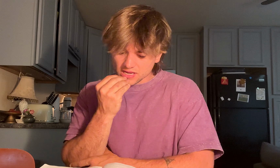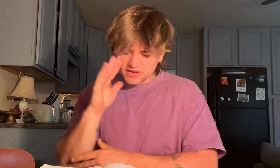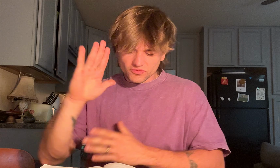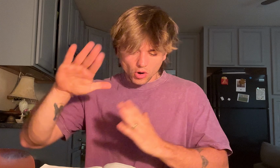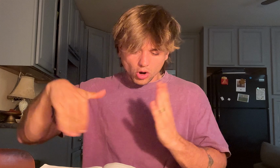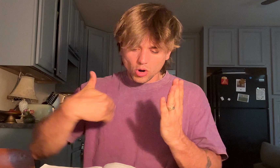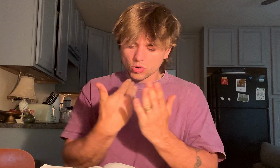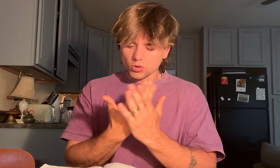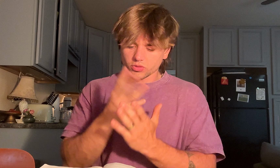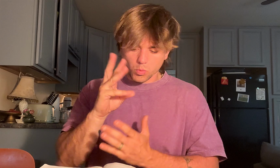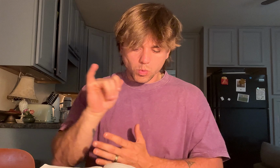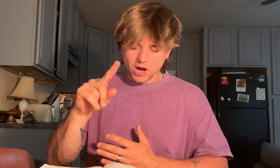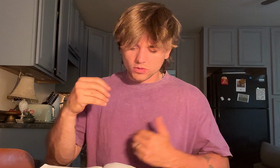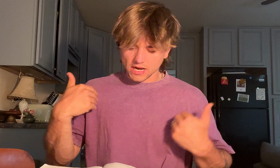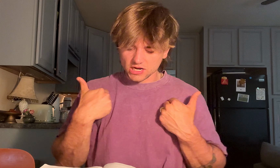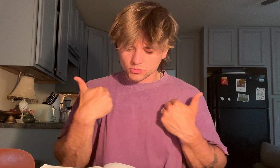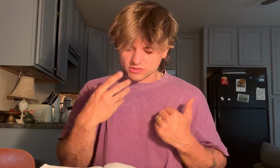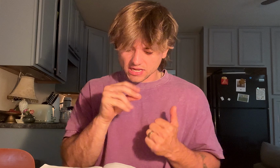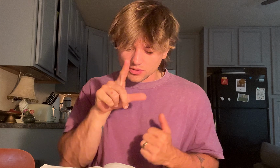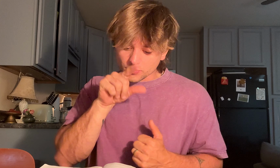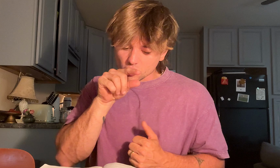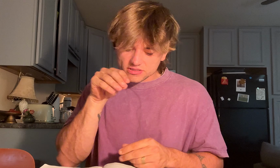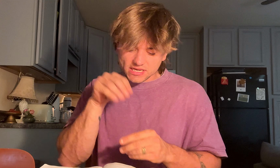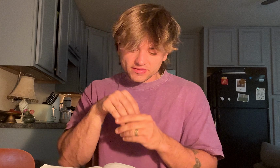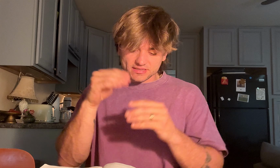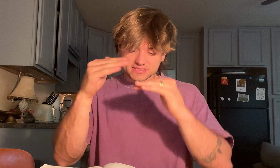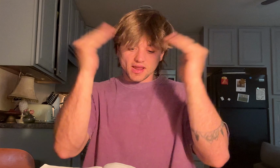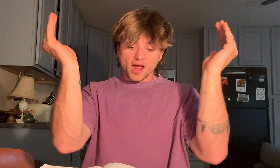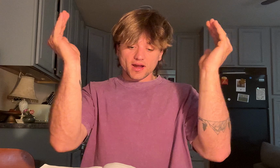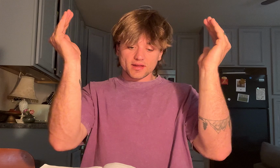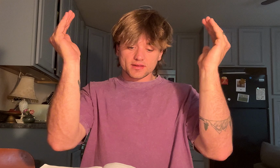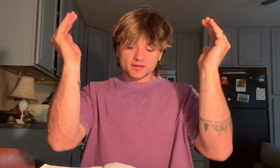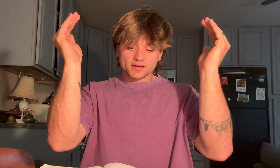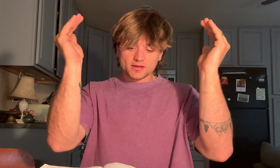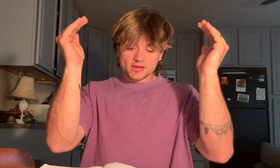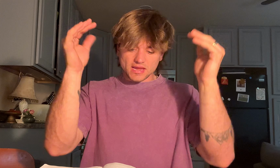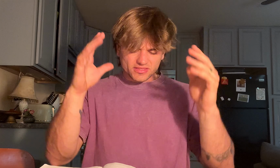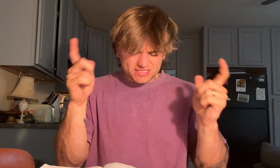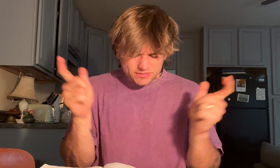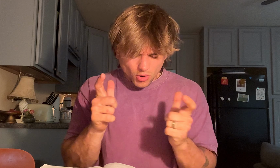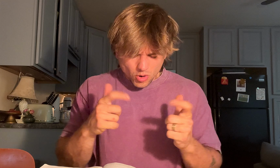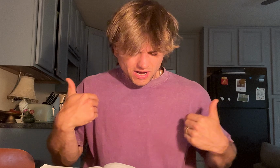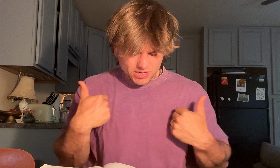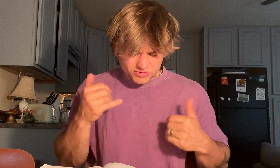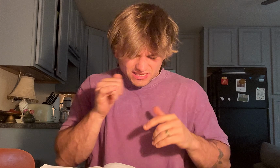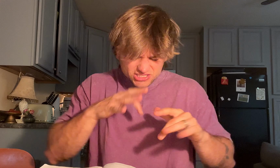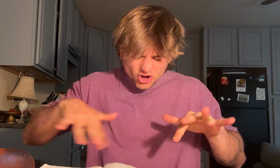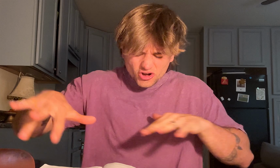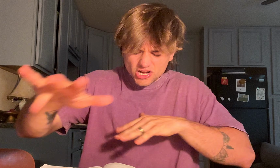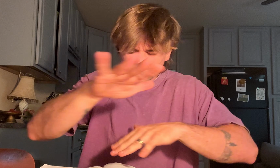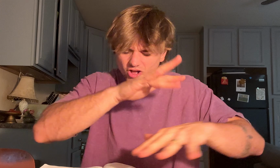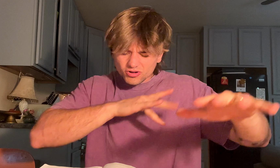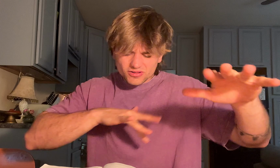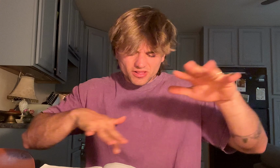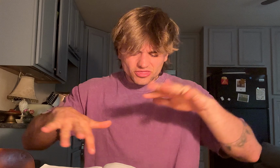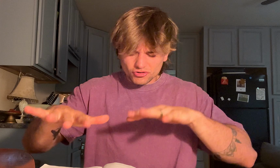for all the wild animals and the birds in the sky, and the small animals that scurry along the